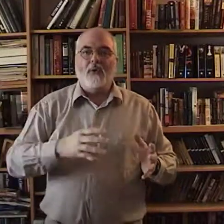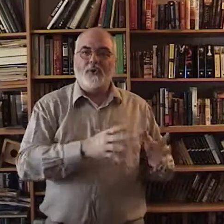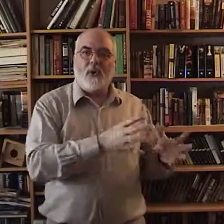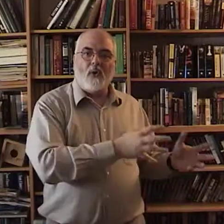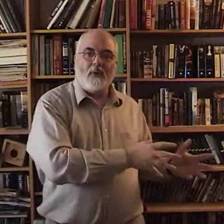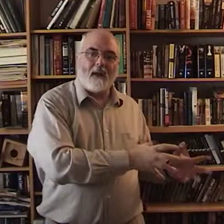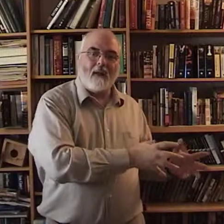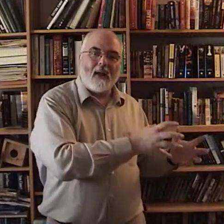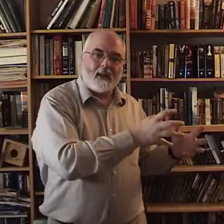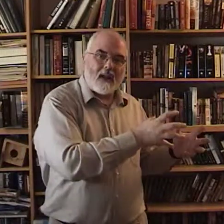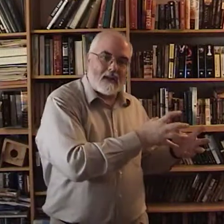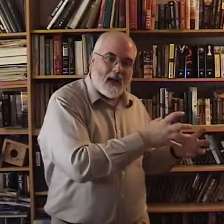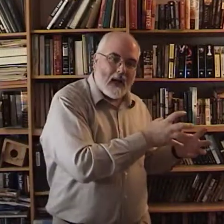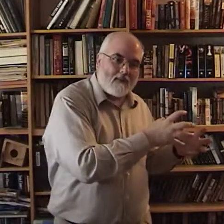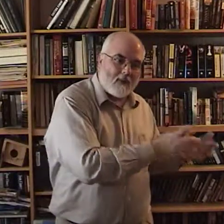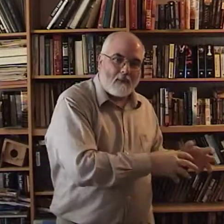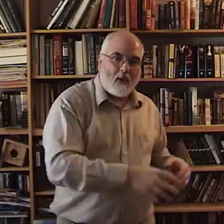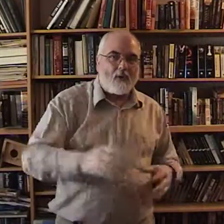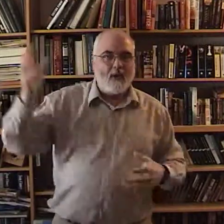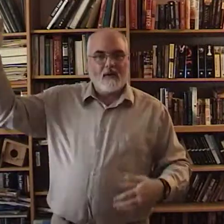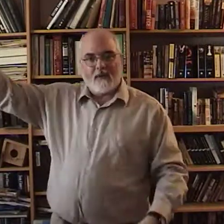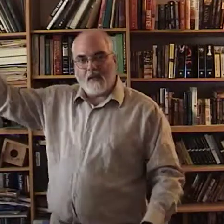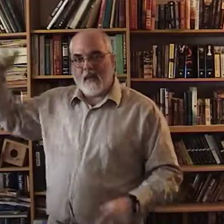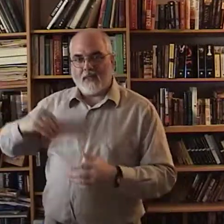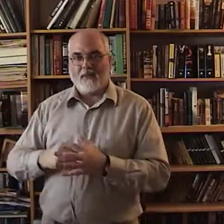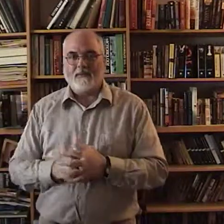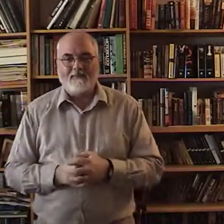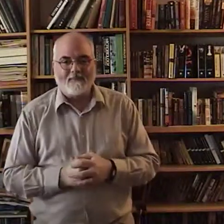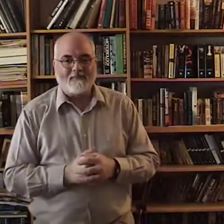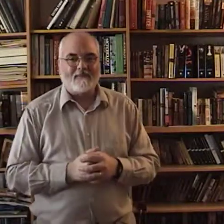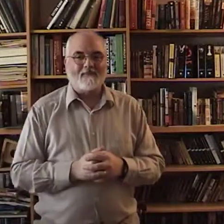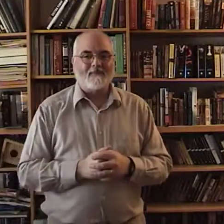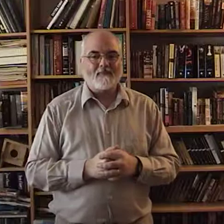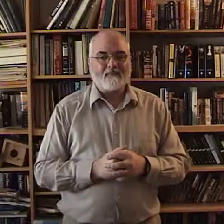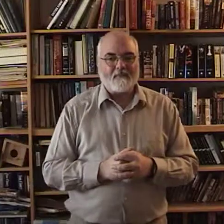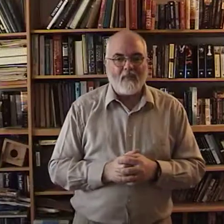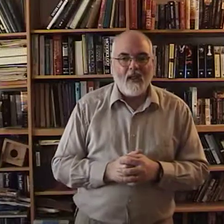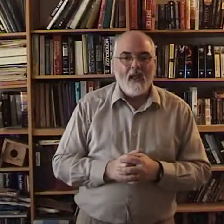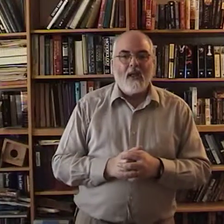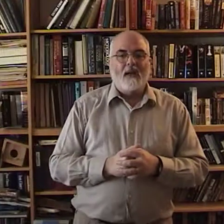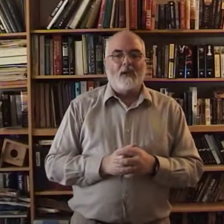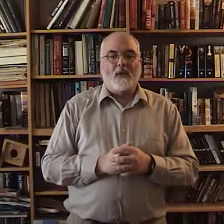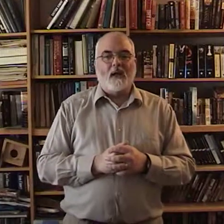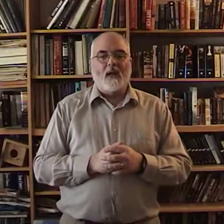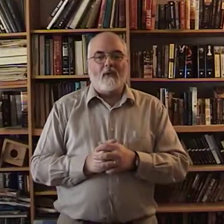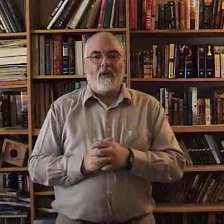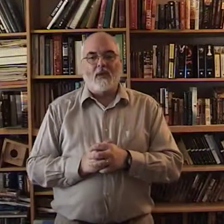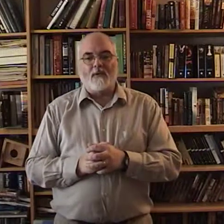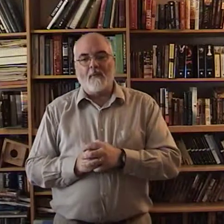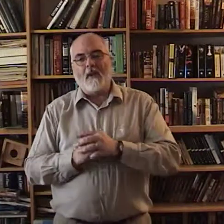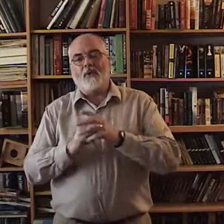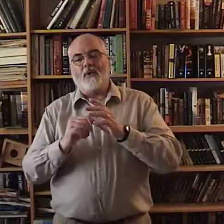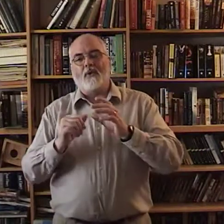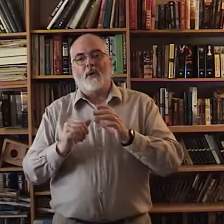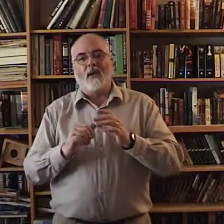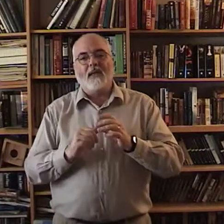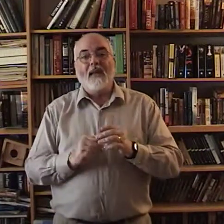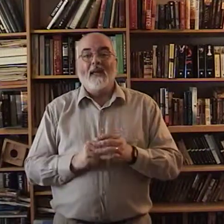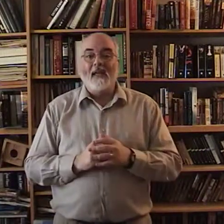show that it's a time from birth to death. disregarding every cost from the manger to the cross. He